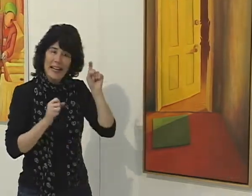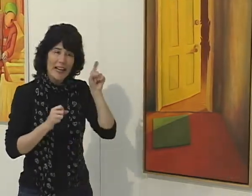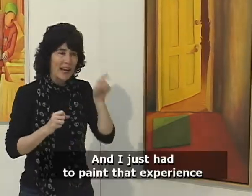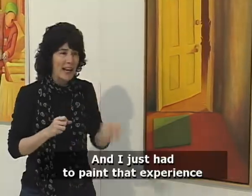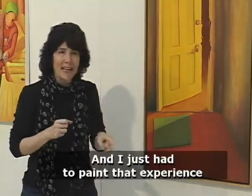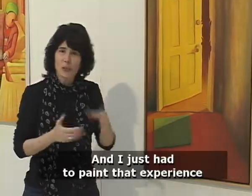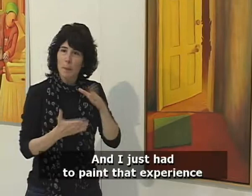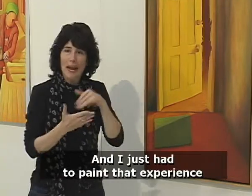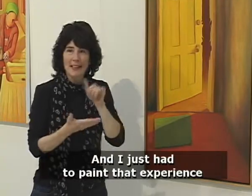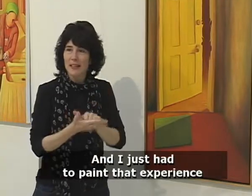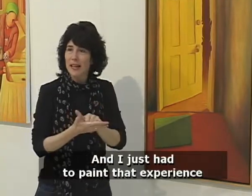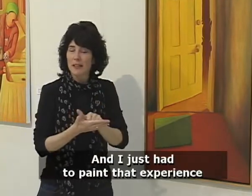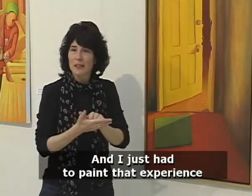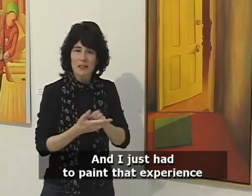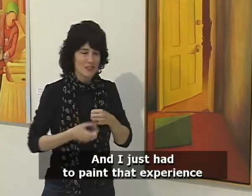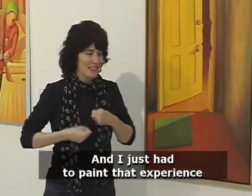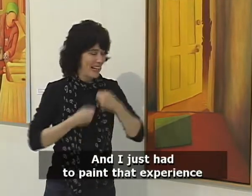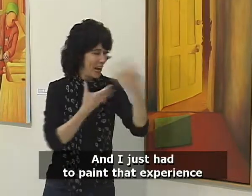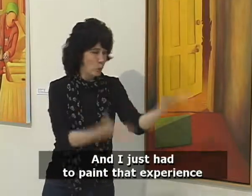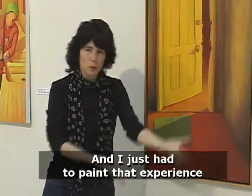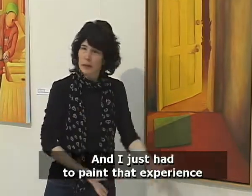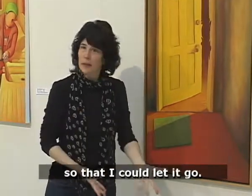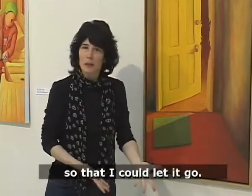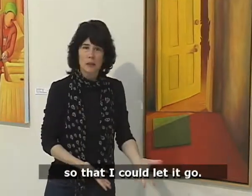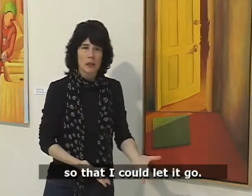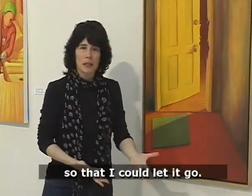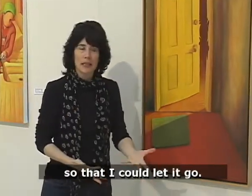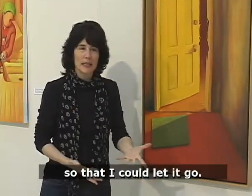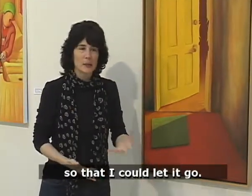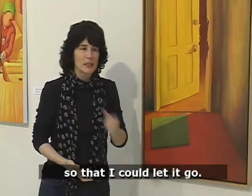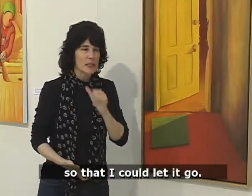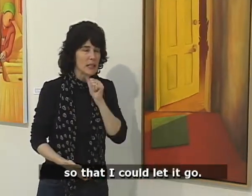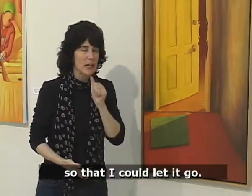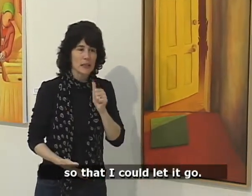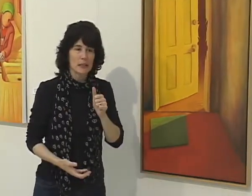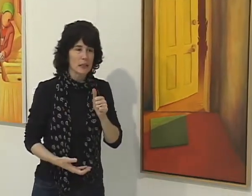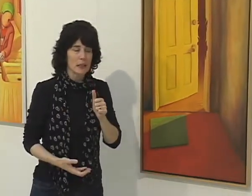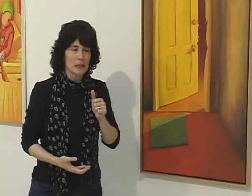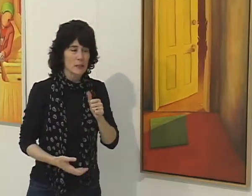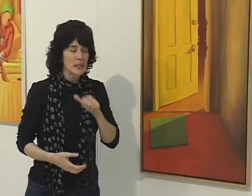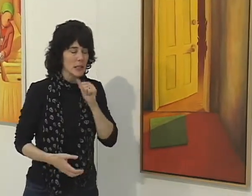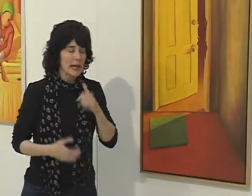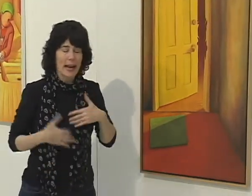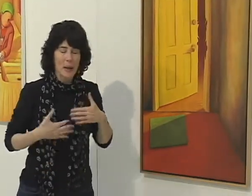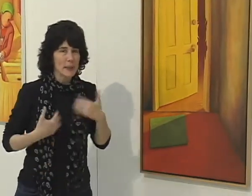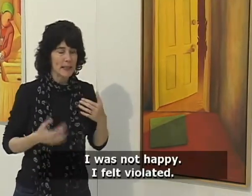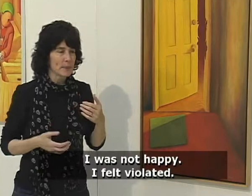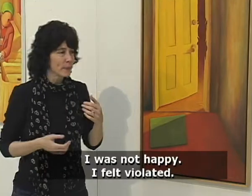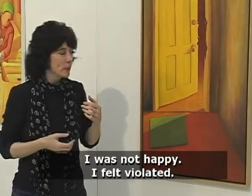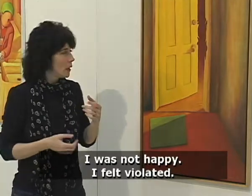and I just had to paint that experience so that I could let it go. I was not